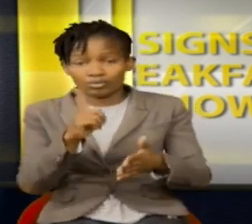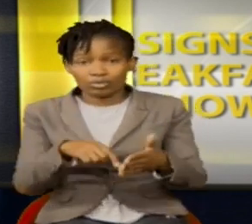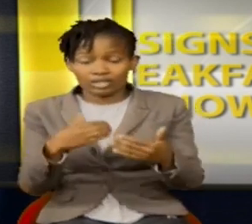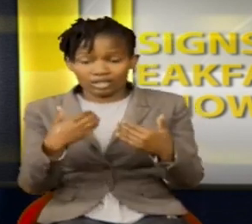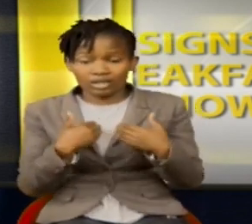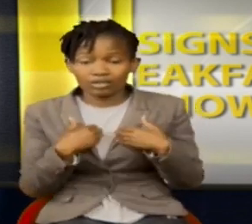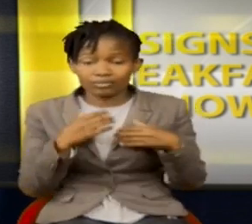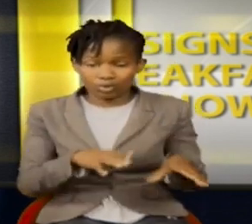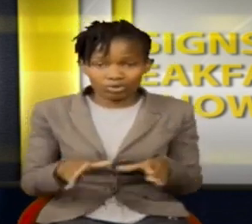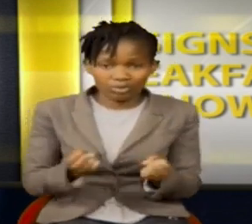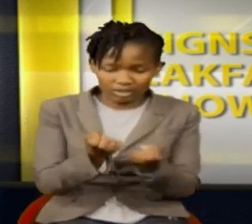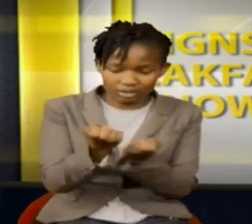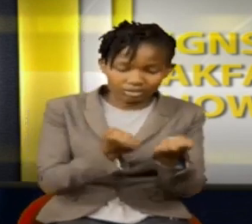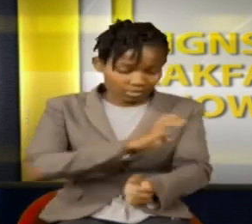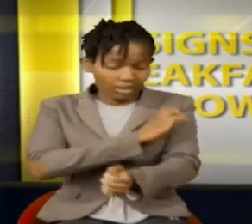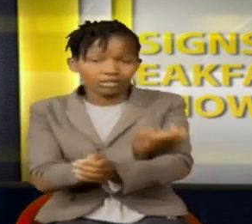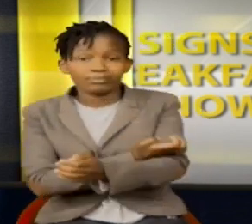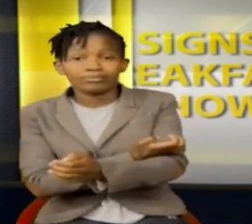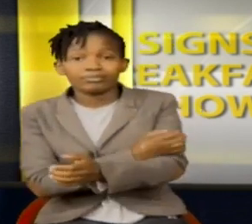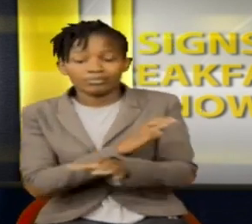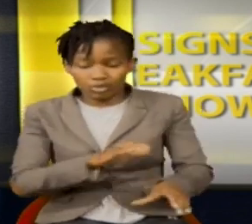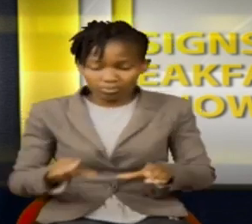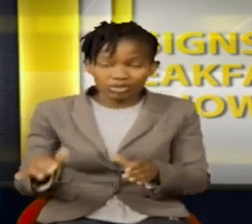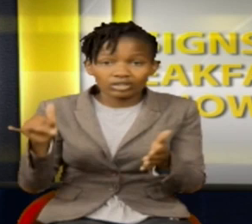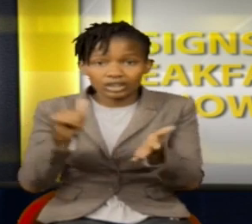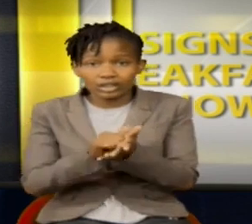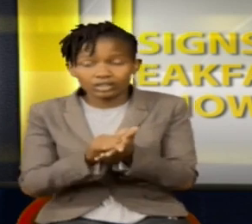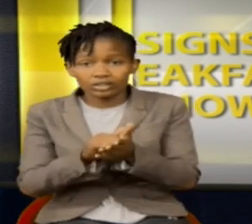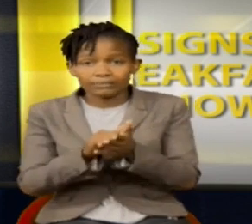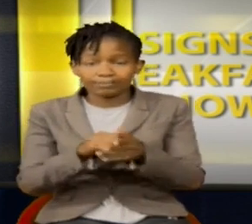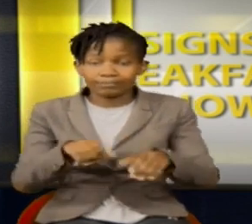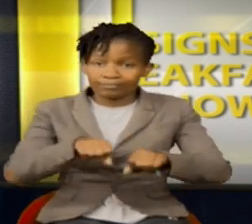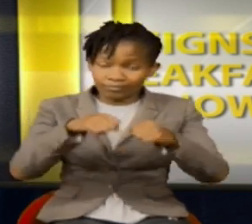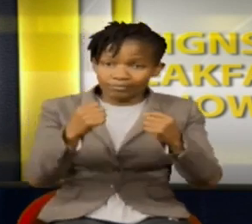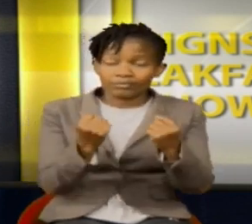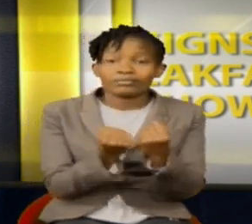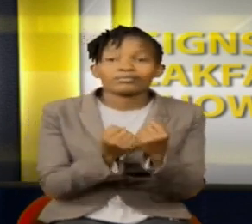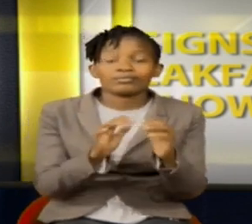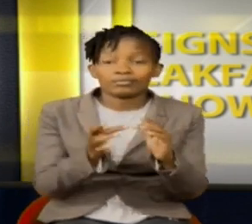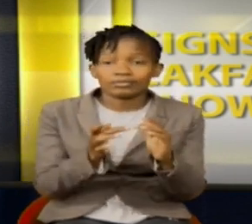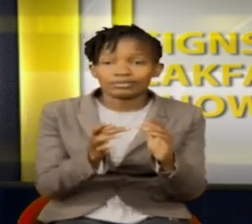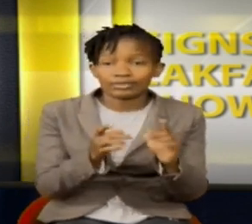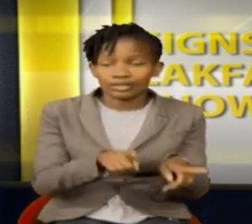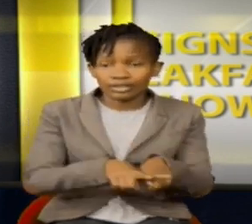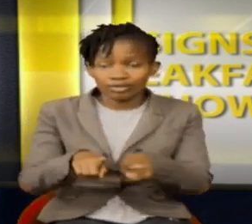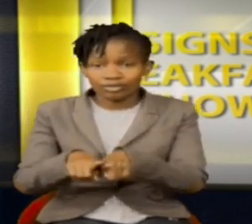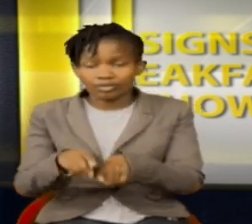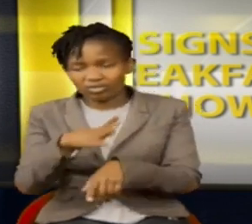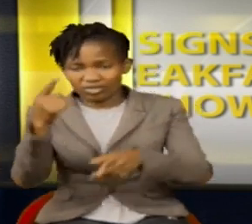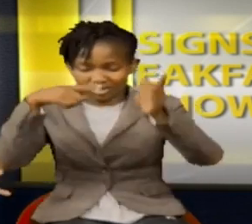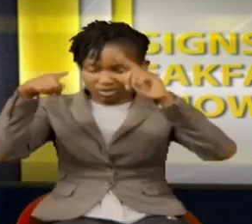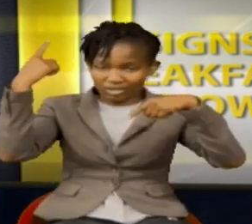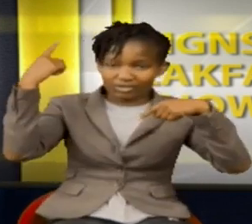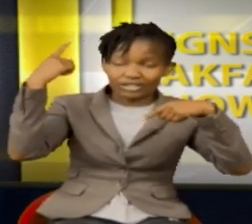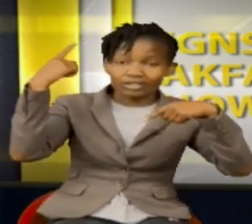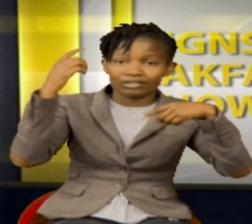with economic empowerment. So we've been doing that on online. We've done activities on ground, and we've gone to universities. For